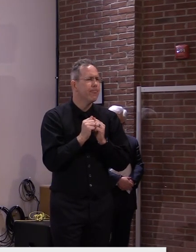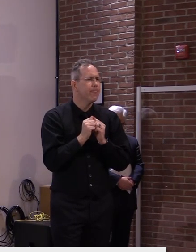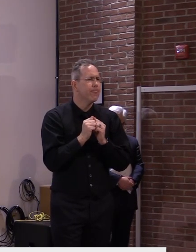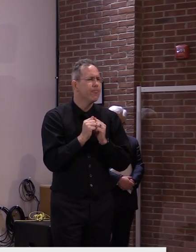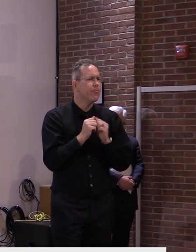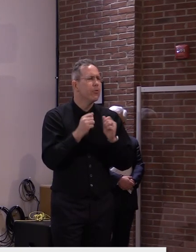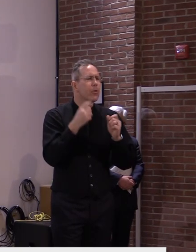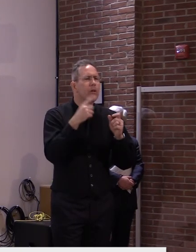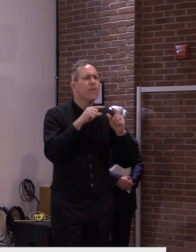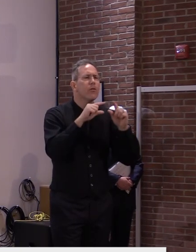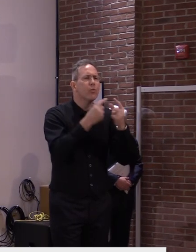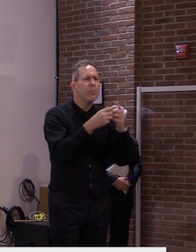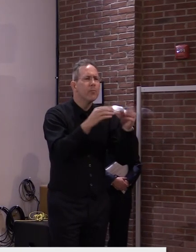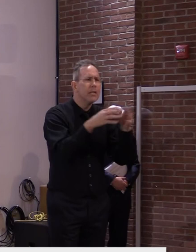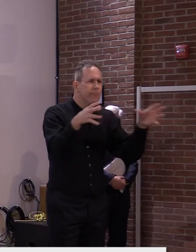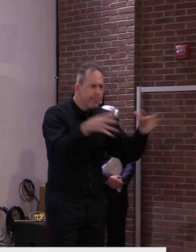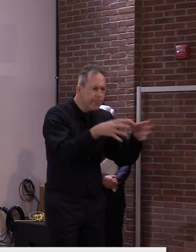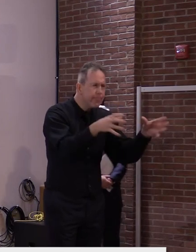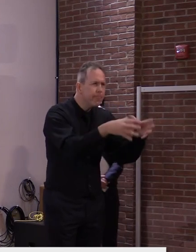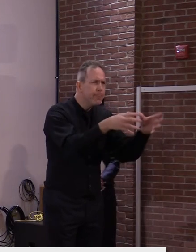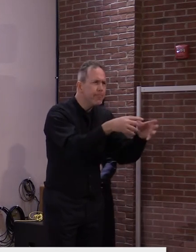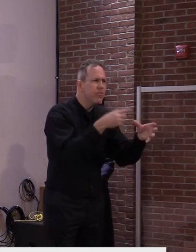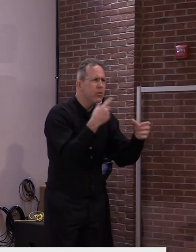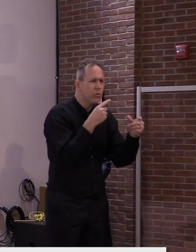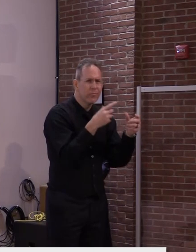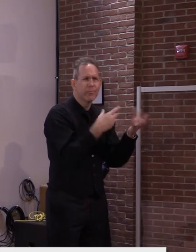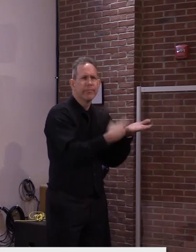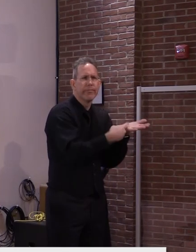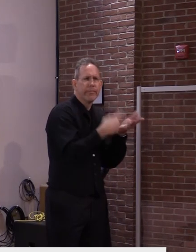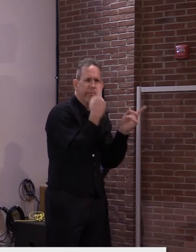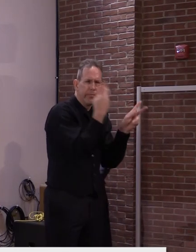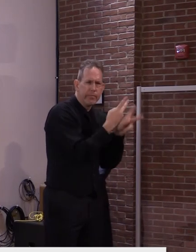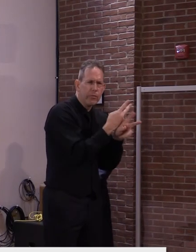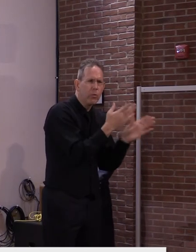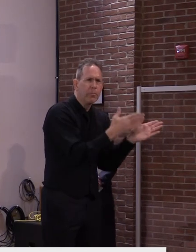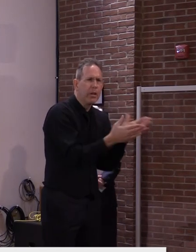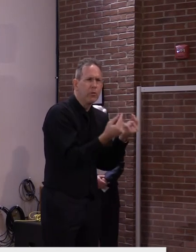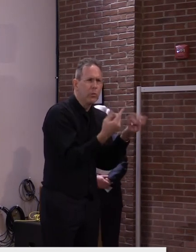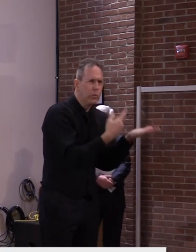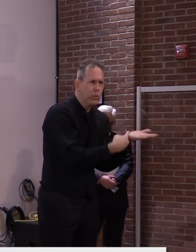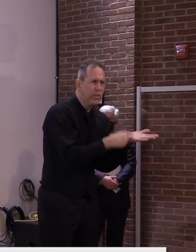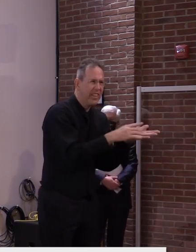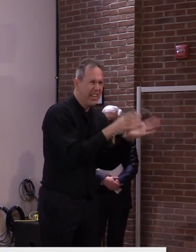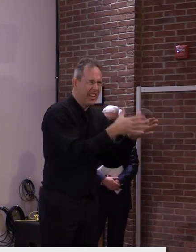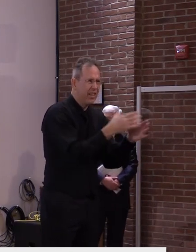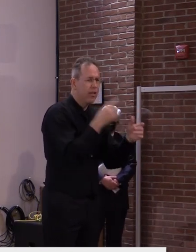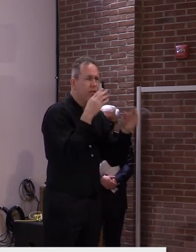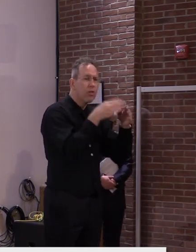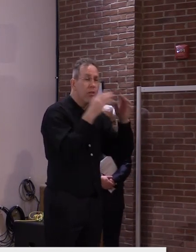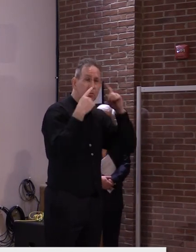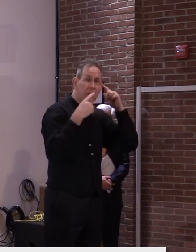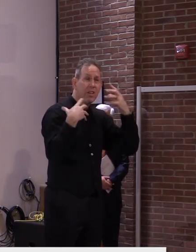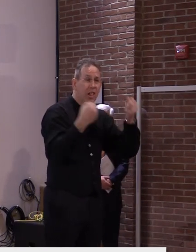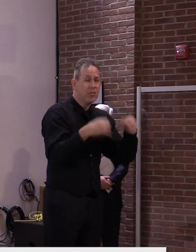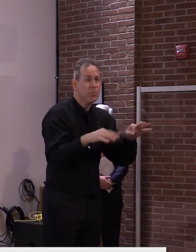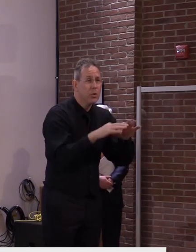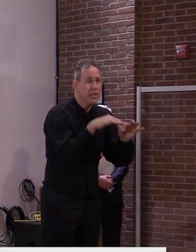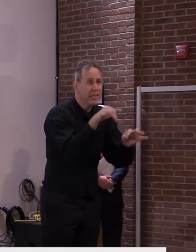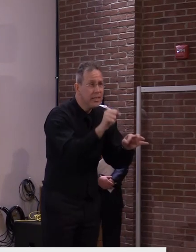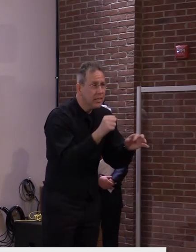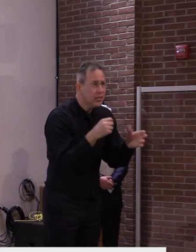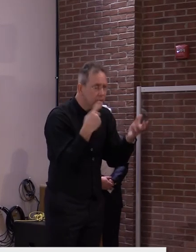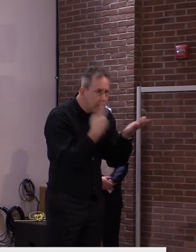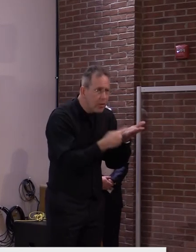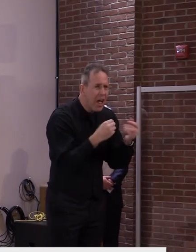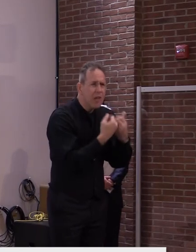to consider the impact of the emergency on kids, whether it be their mental health well-being, their academic success, or just